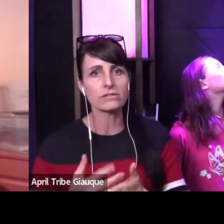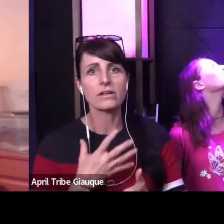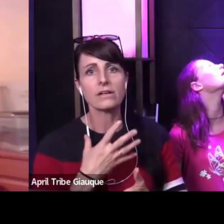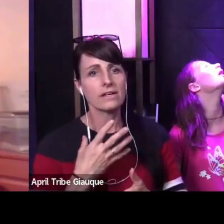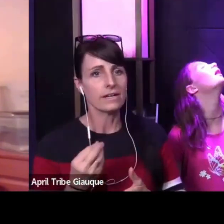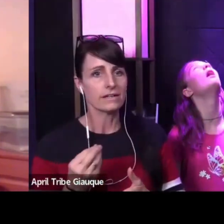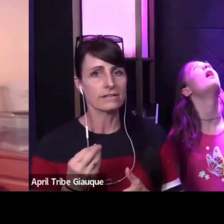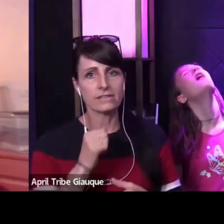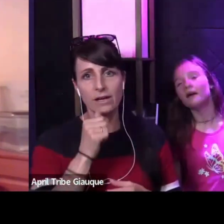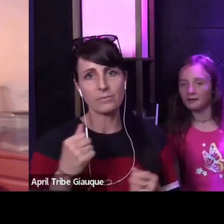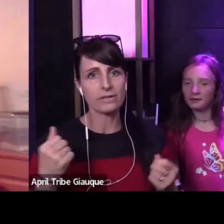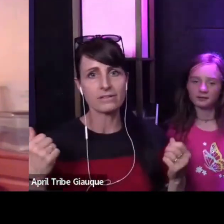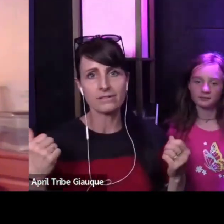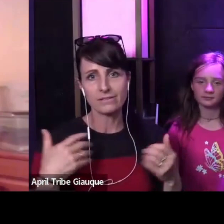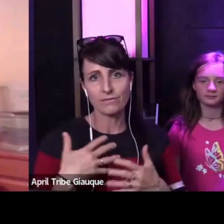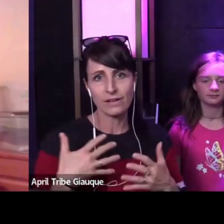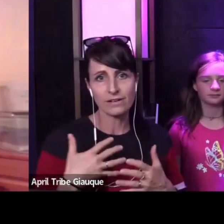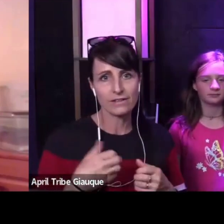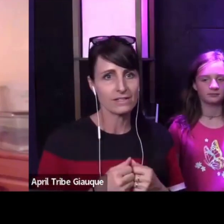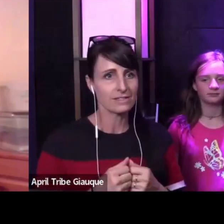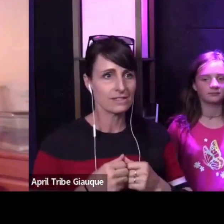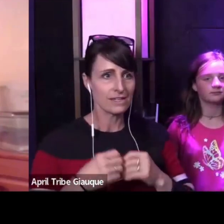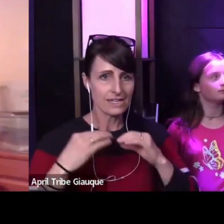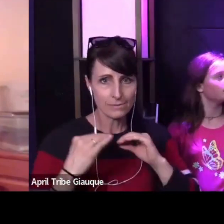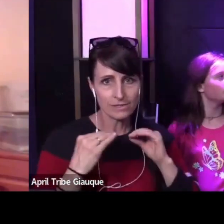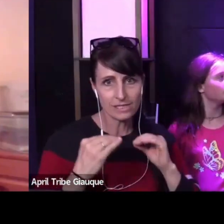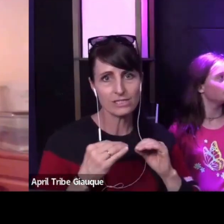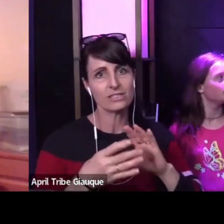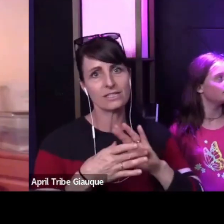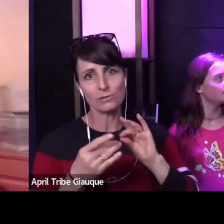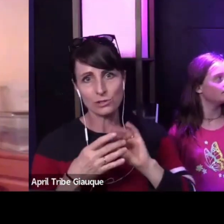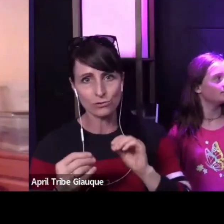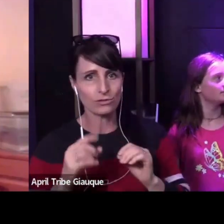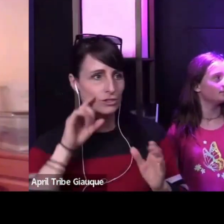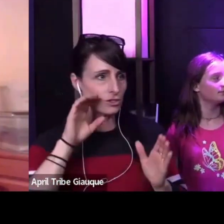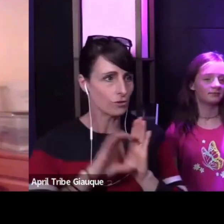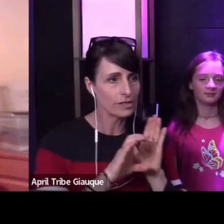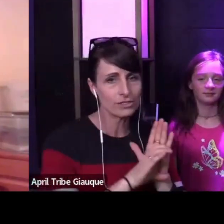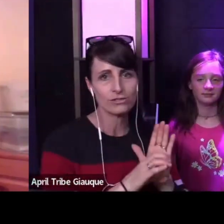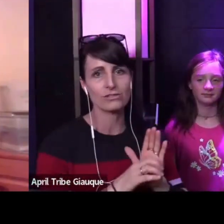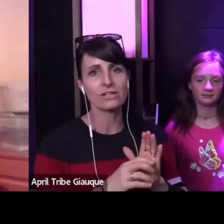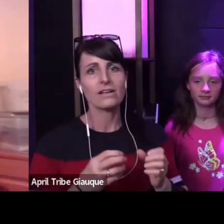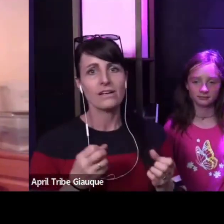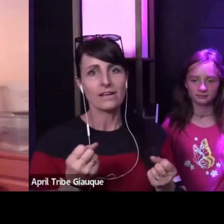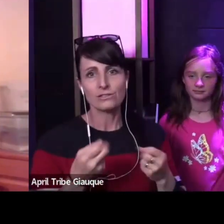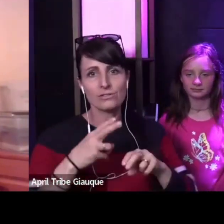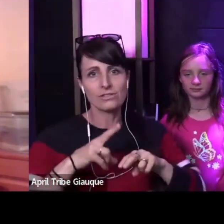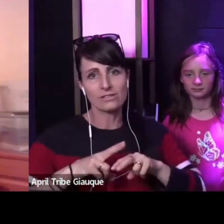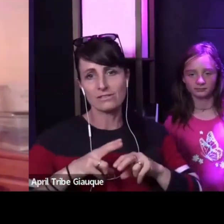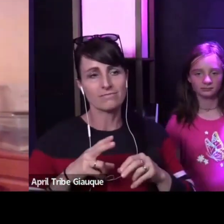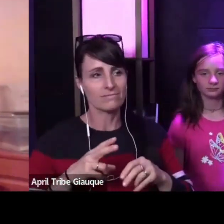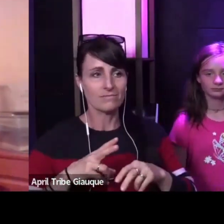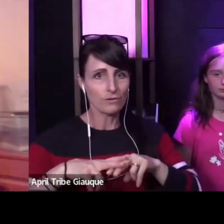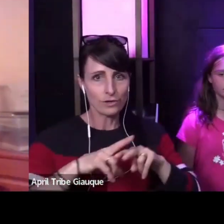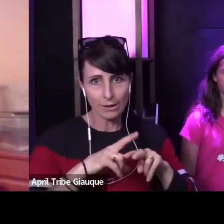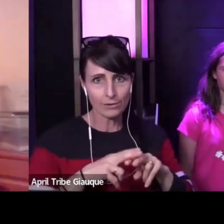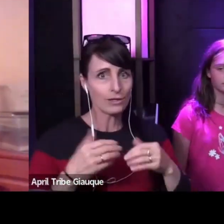to communicate with our kids, and not be afraid to use language. So they would use stories and pictures and,